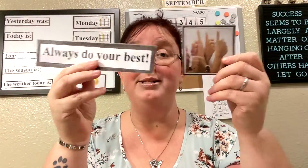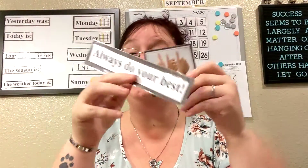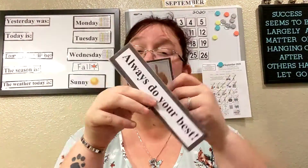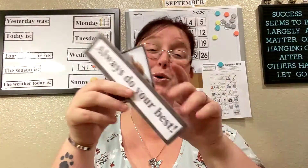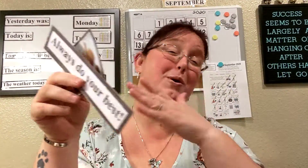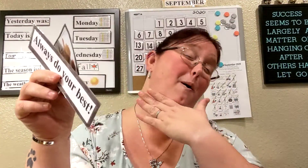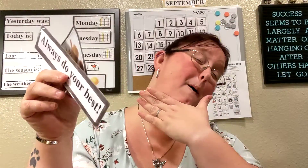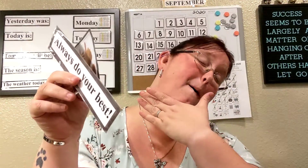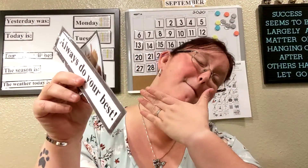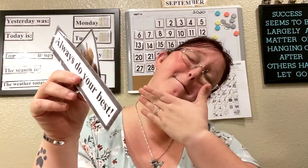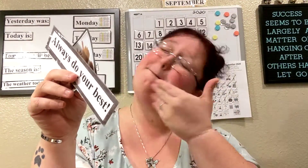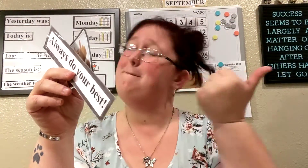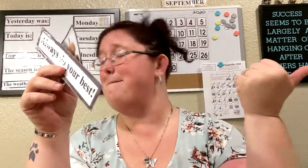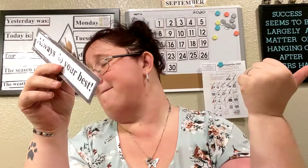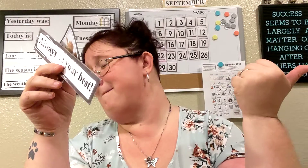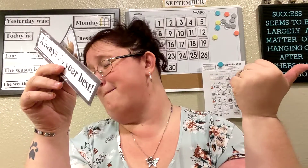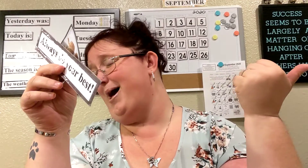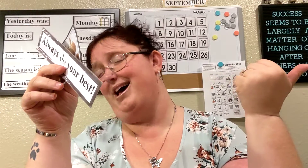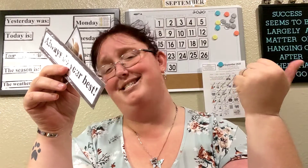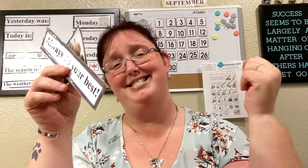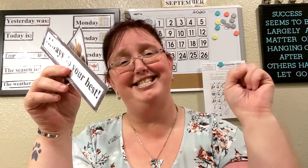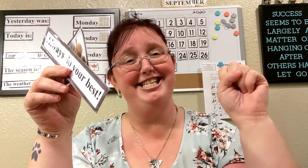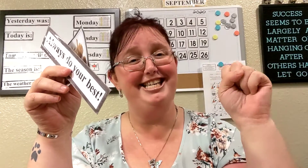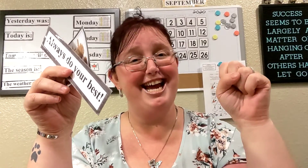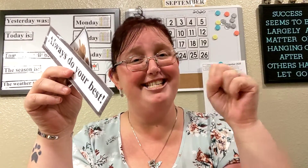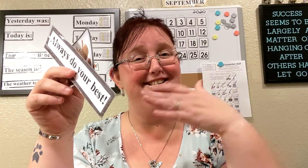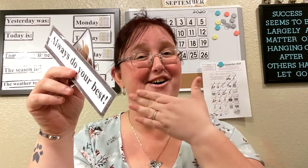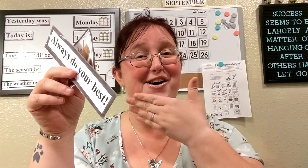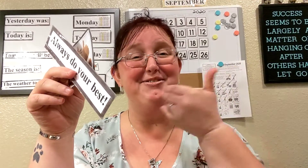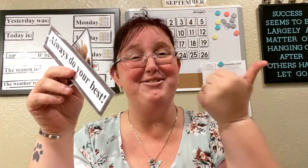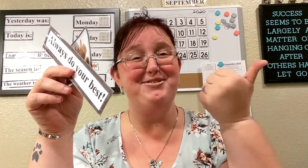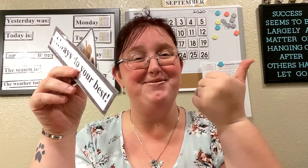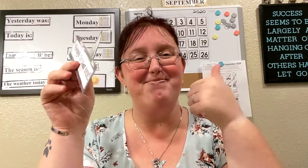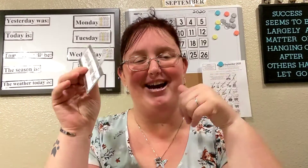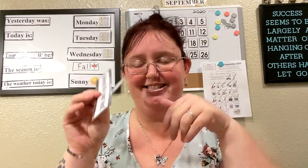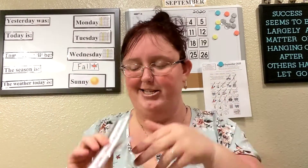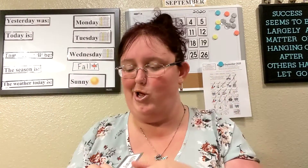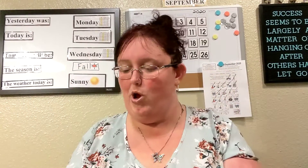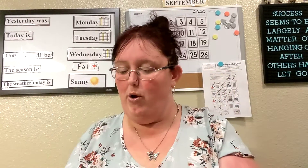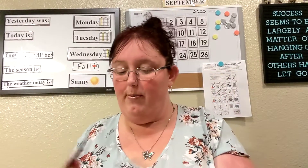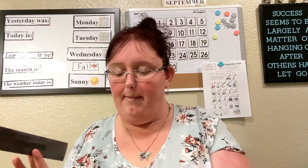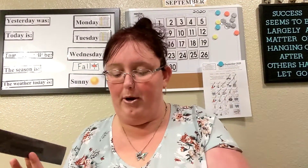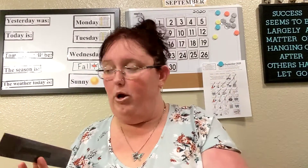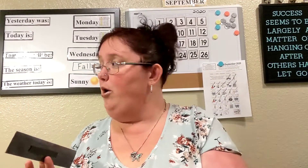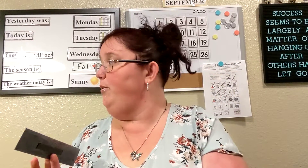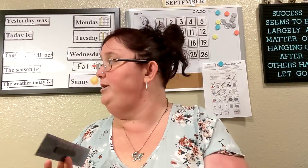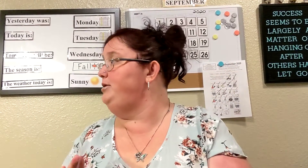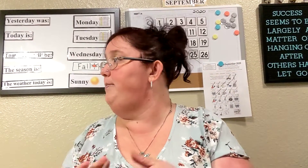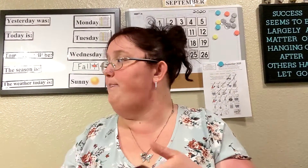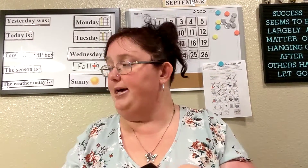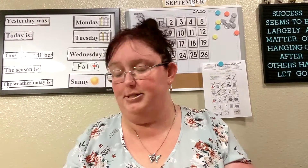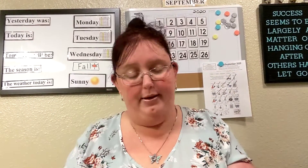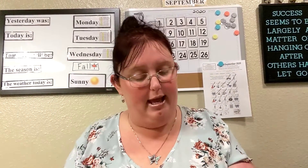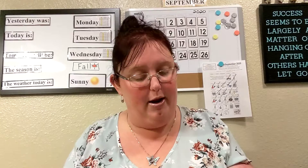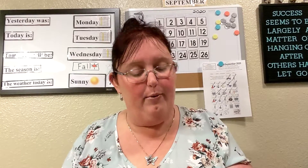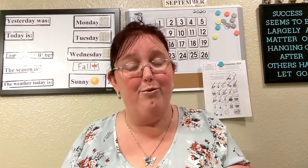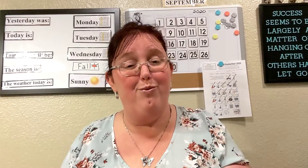Always do your best. Yes, always do your best. Remember, we do the best we can with what